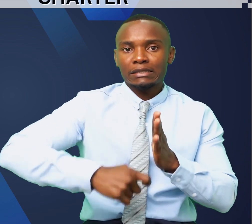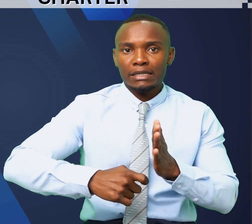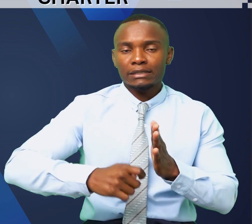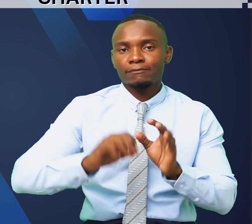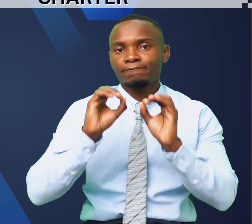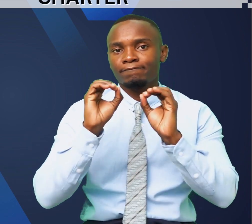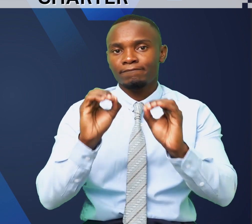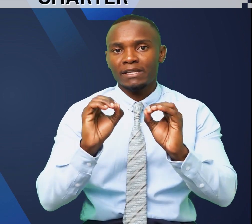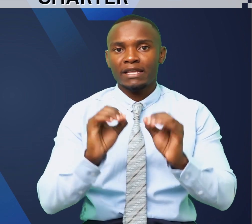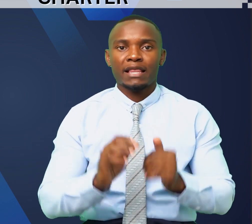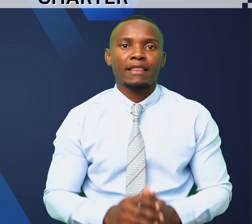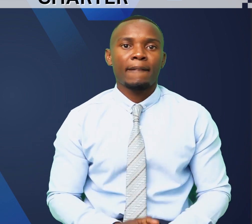nil.